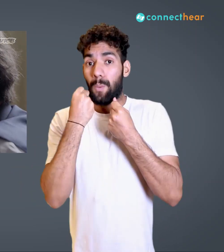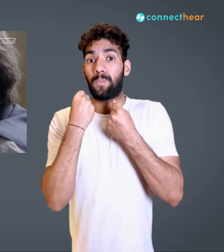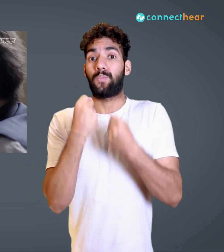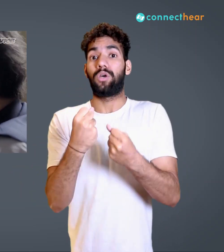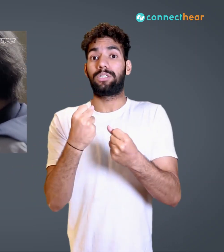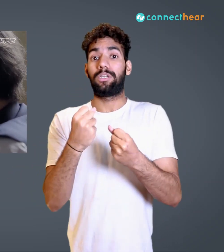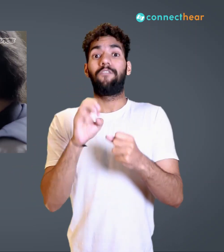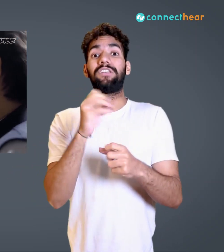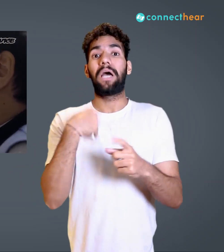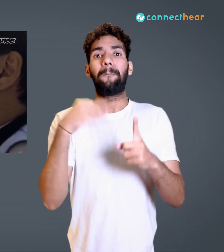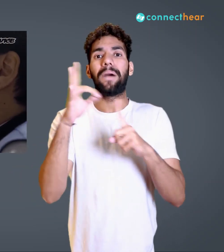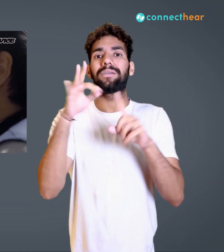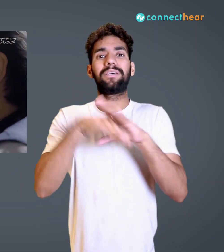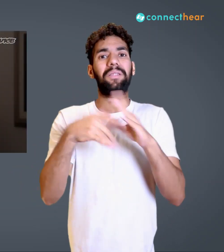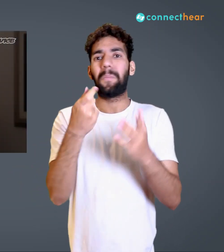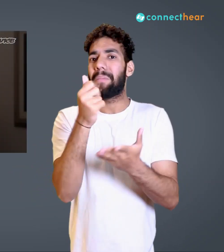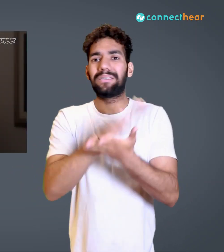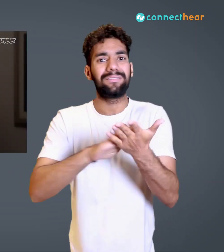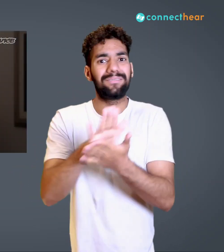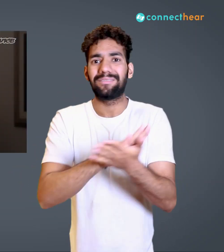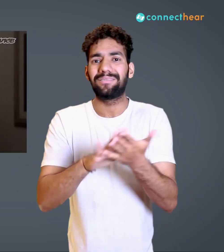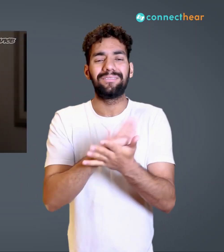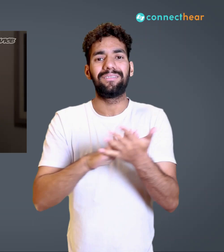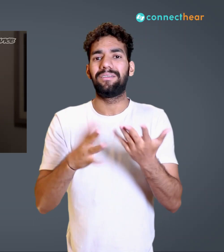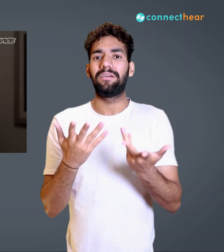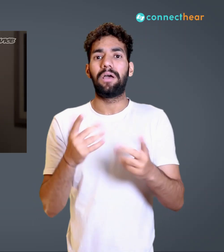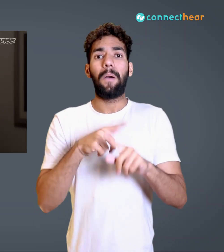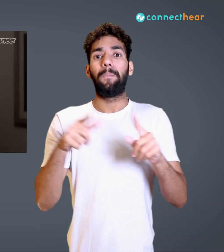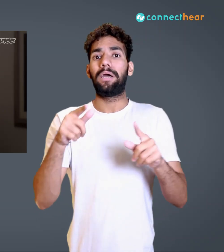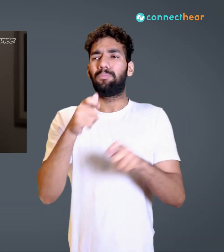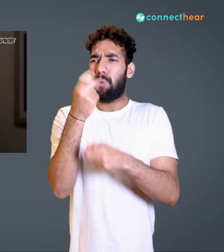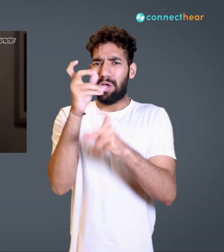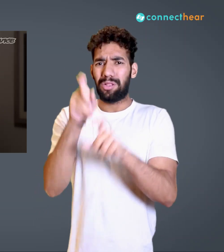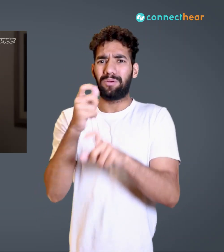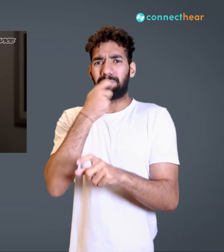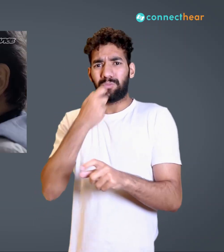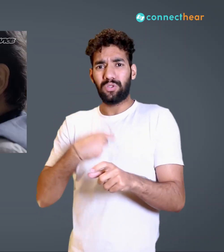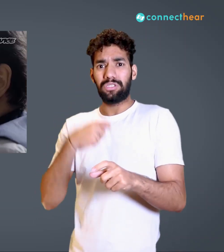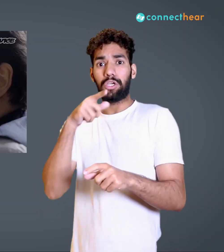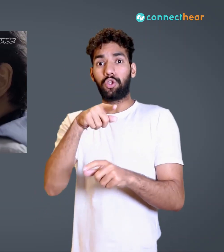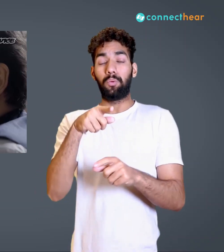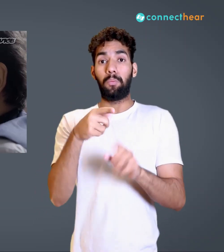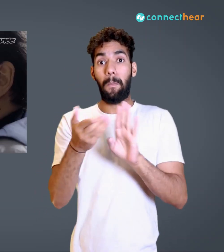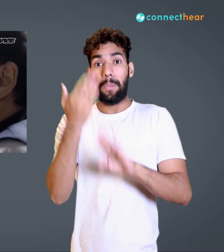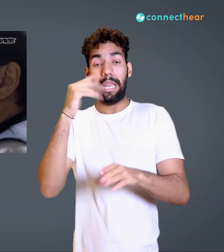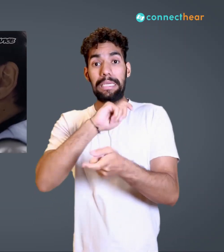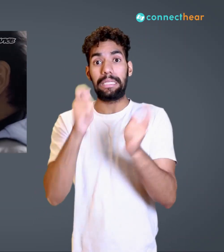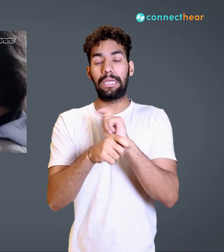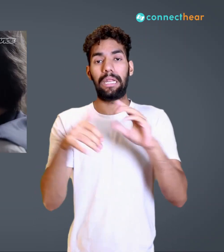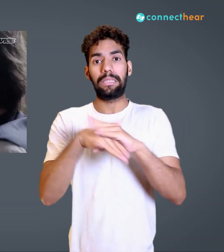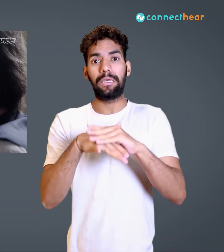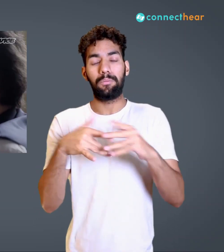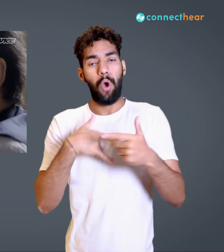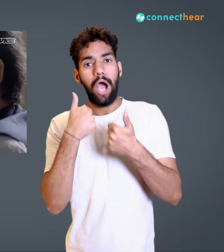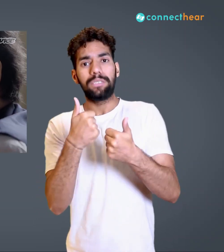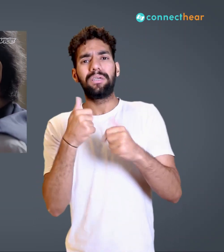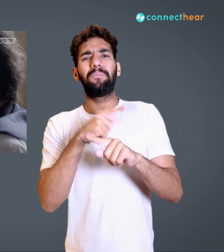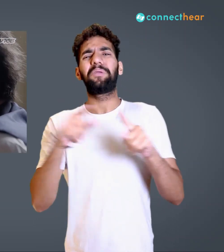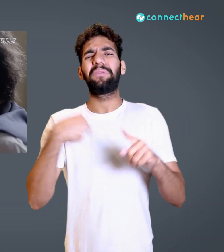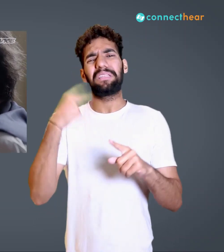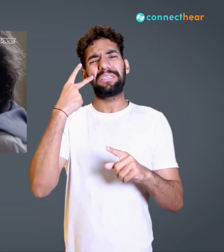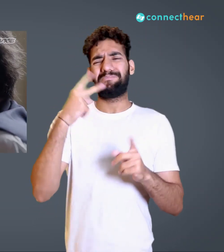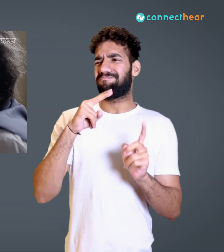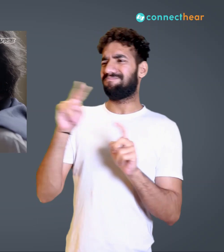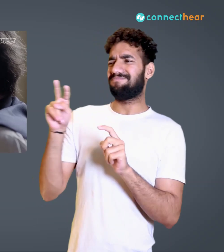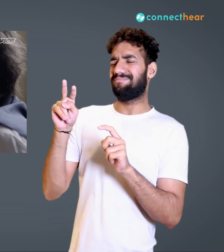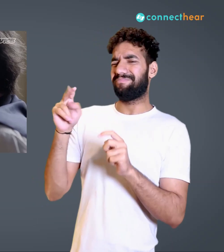I'd ever done because our country was bankrupt. But you never look back in life because people ask me, you had such a great glamour life as a cricketer. I